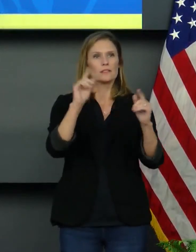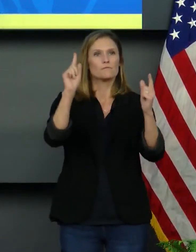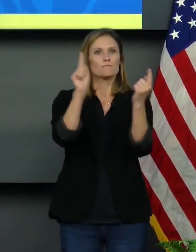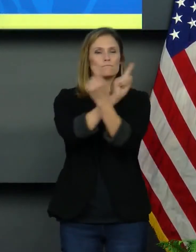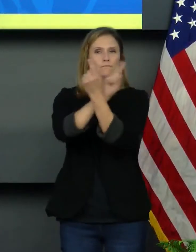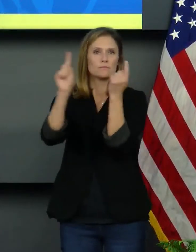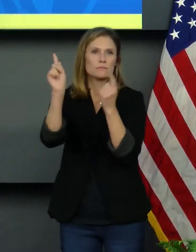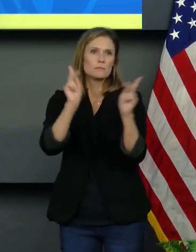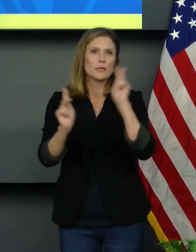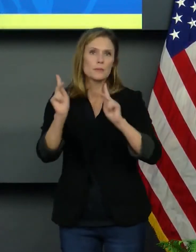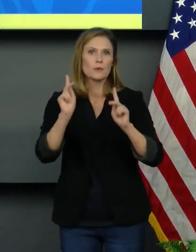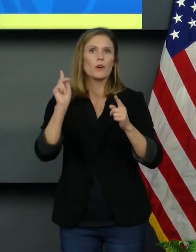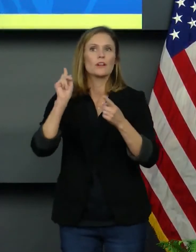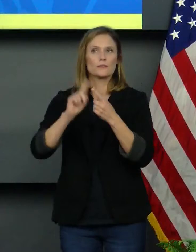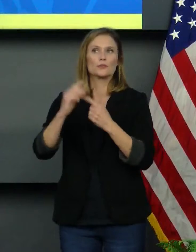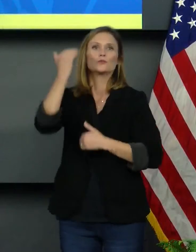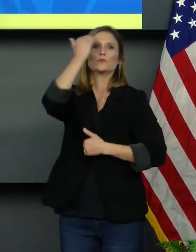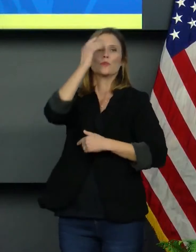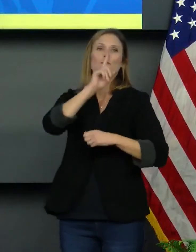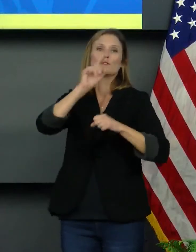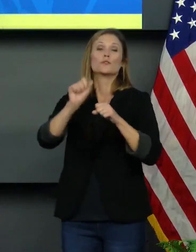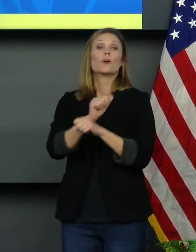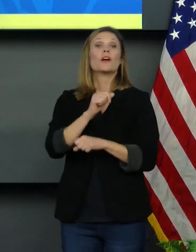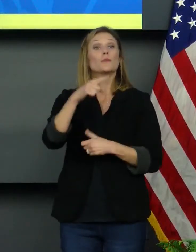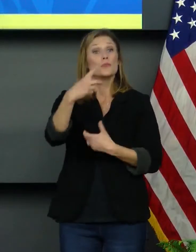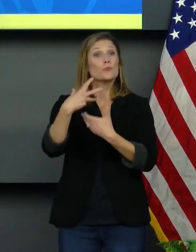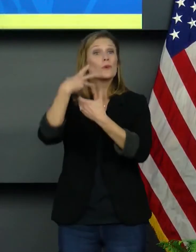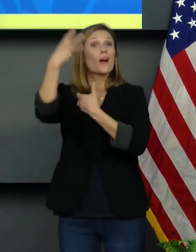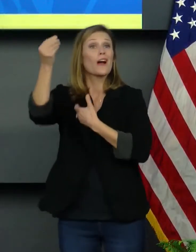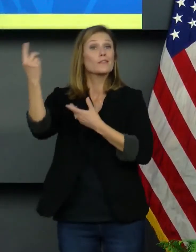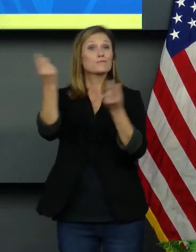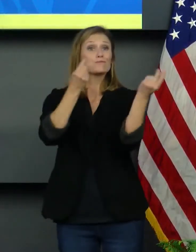do so. And when you are out and about, remember,